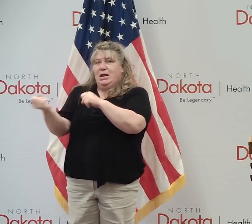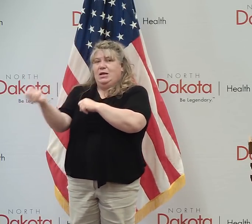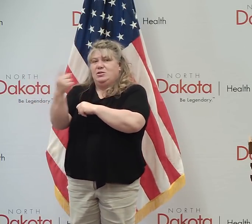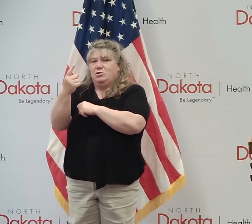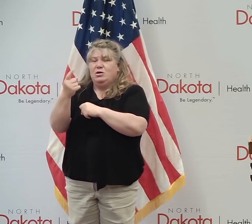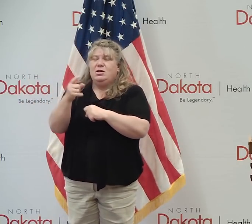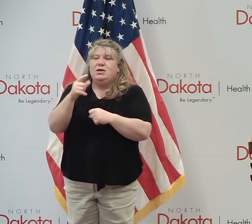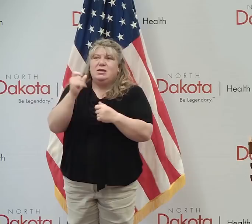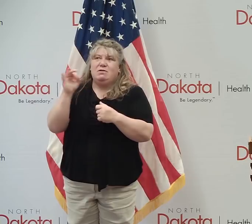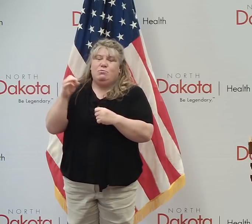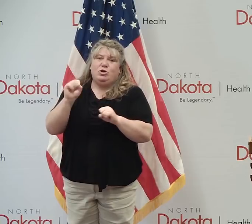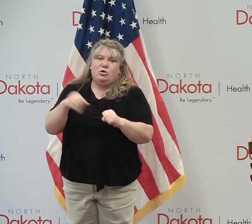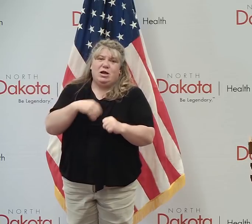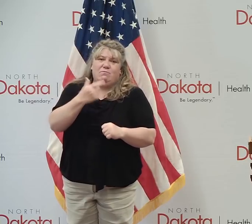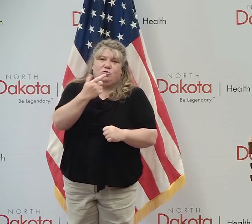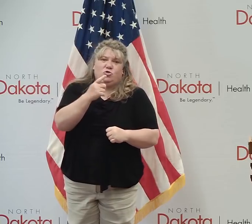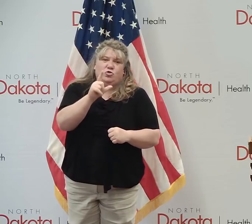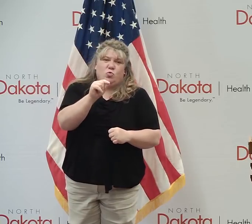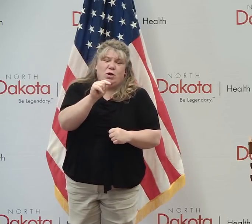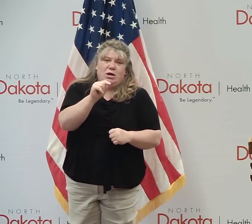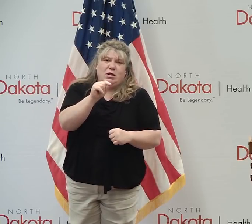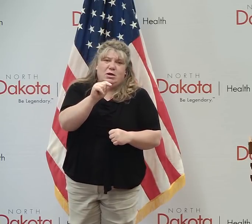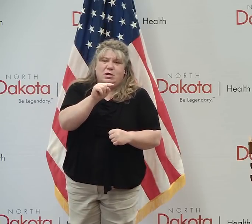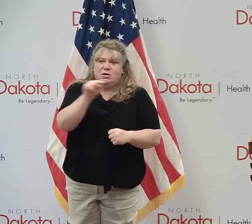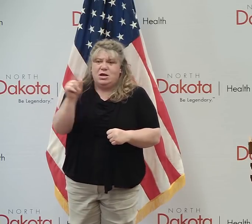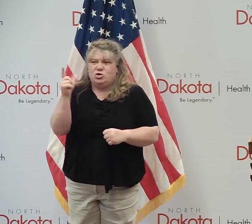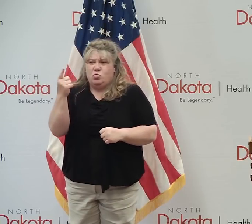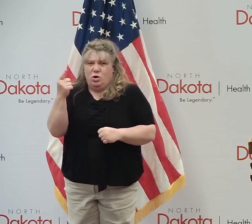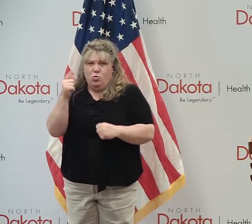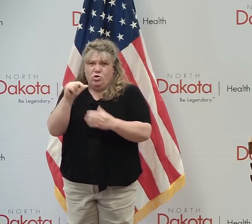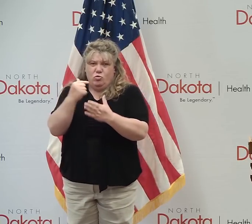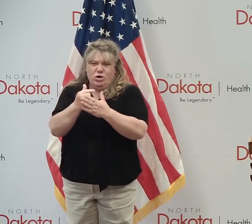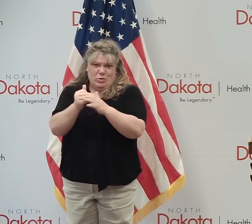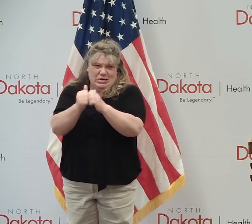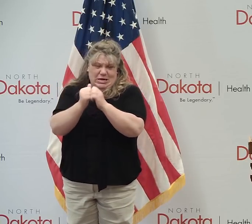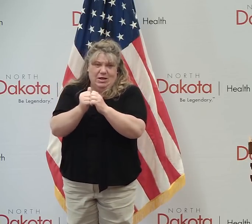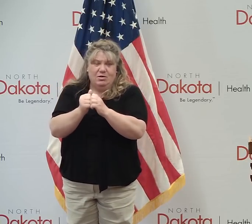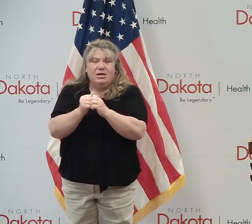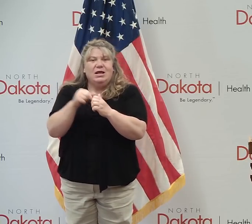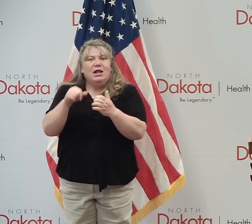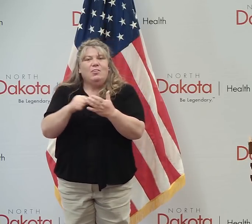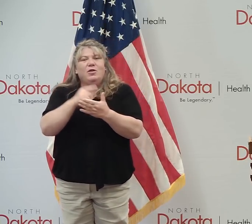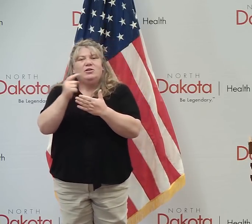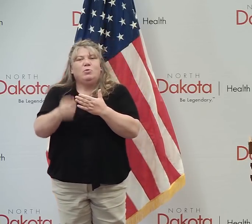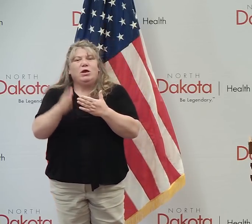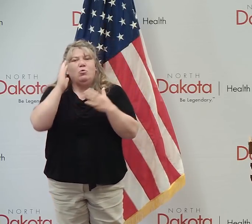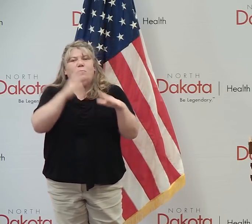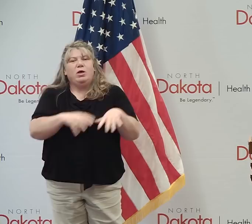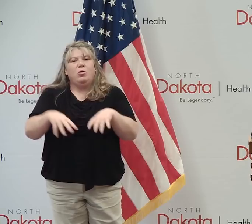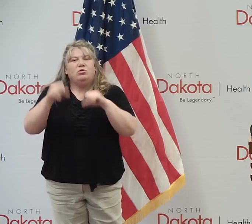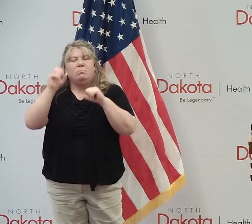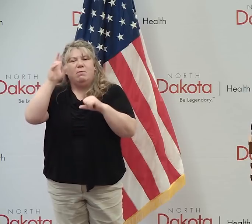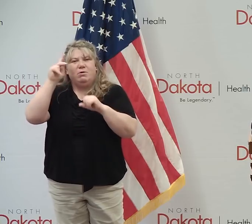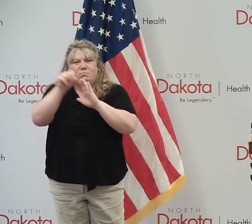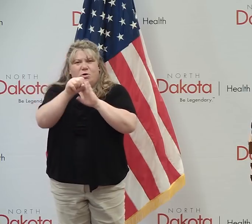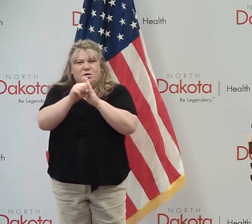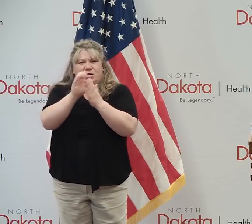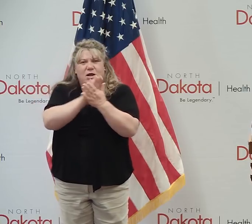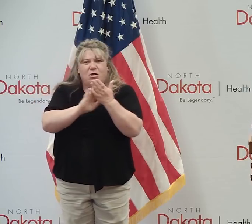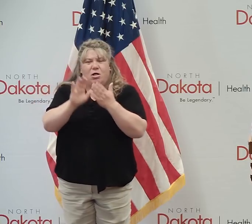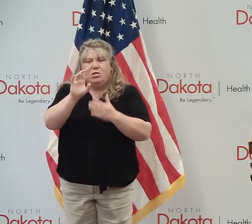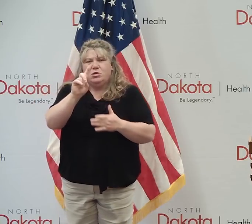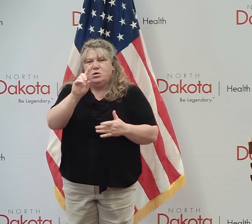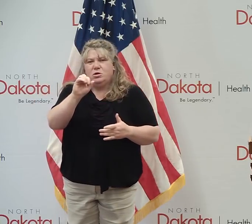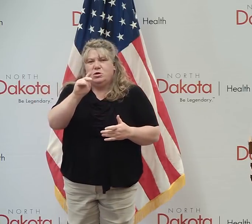have 2021 commencement exercises. This weekend, virtual commencement activities will be hosted by Bismarck State College, Dakota College